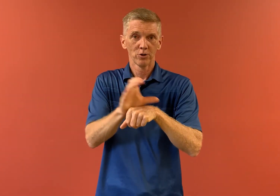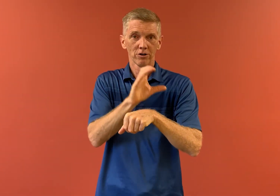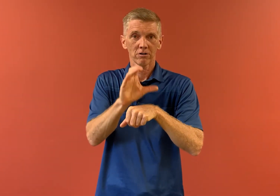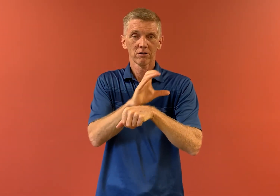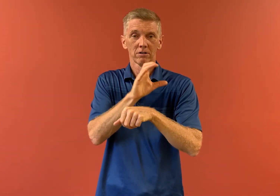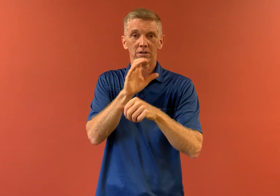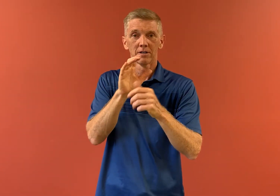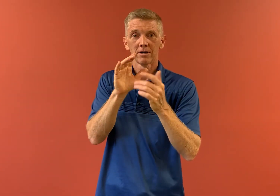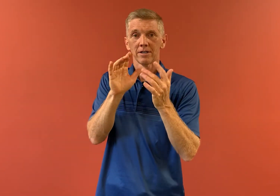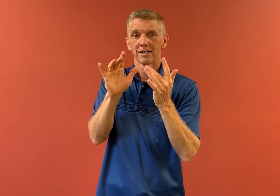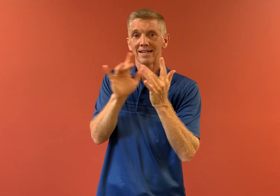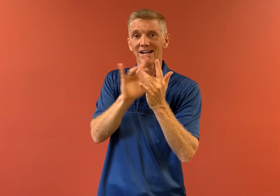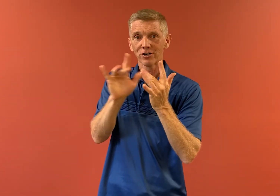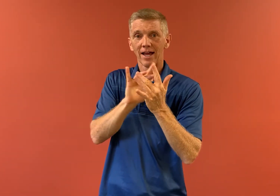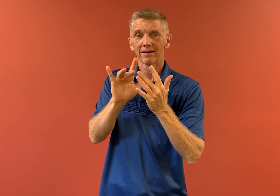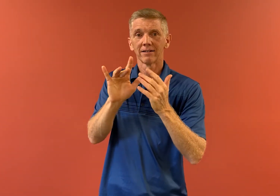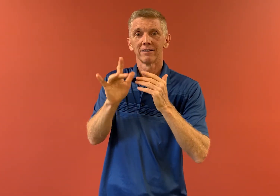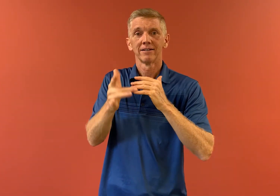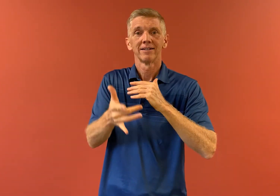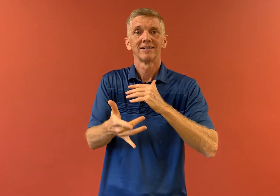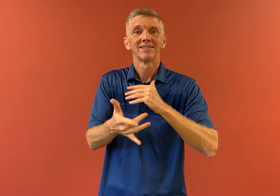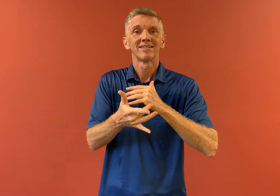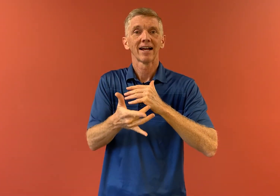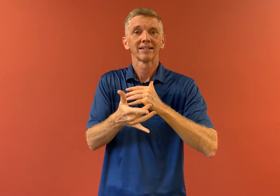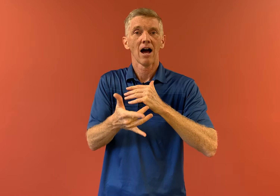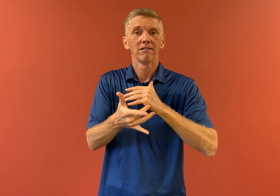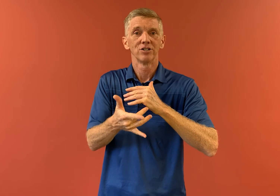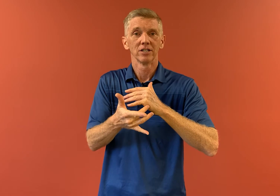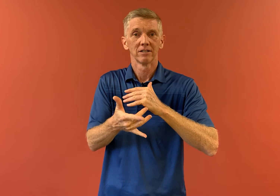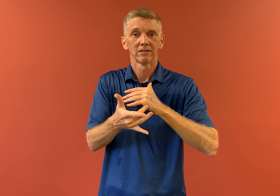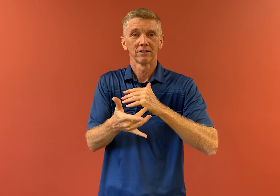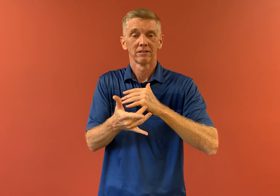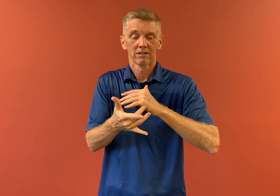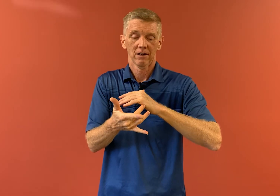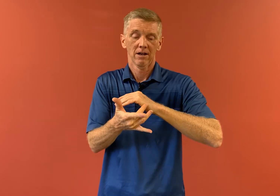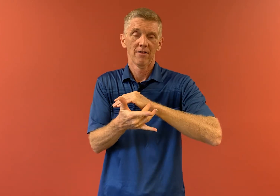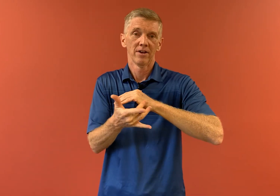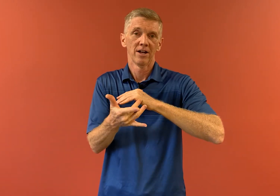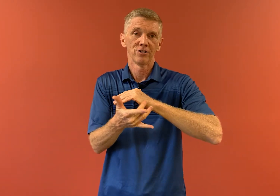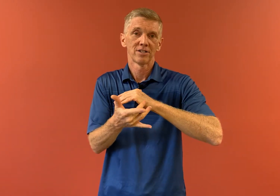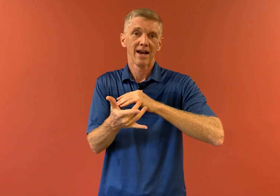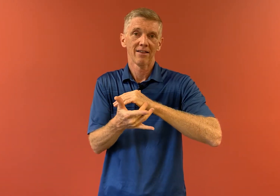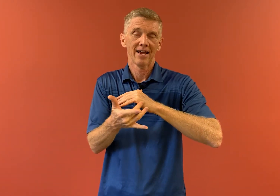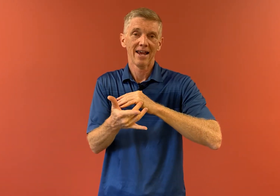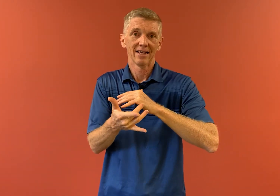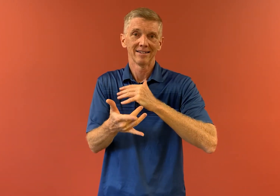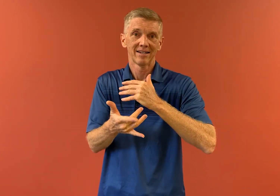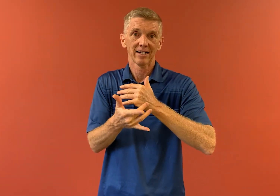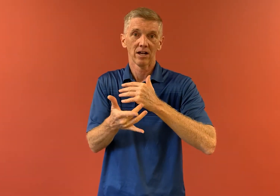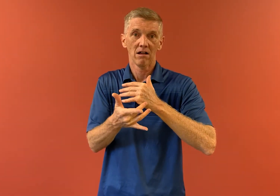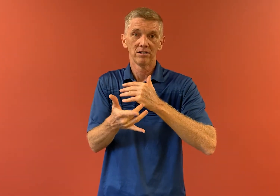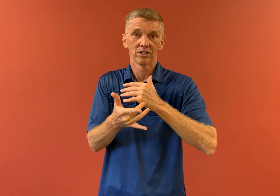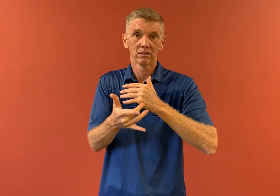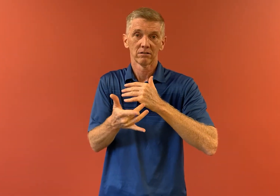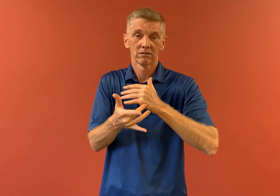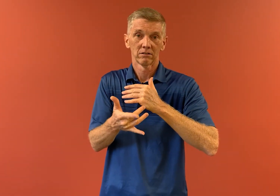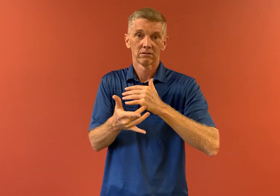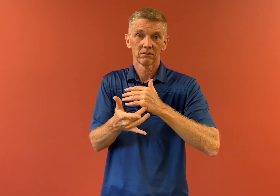Computer, internet, technology. On the underside of the hand. Technology.